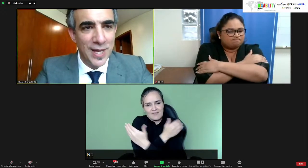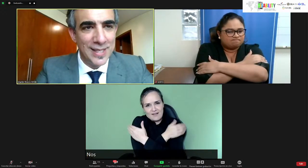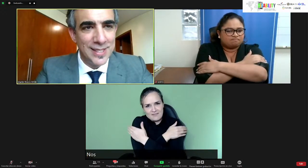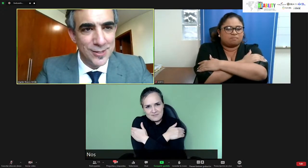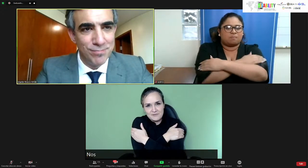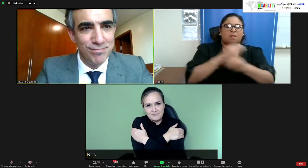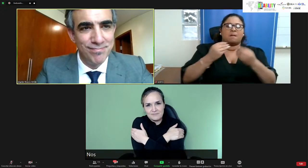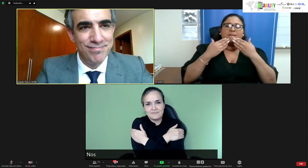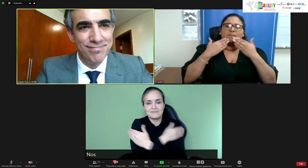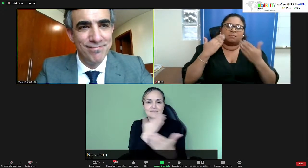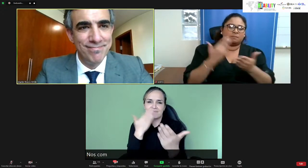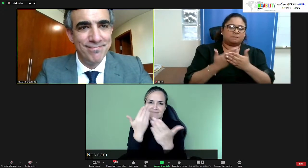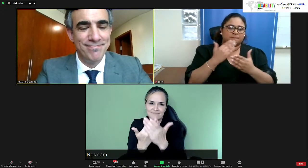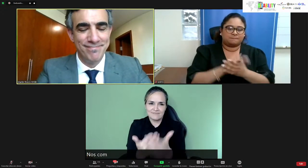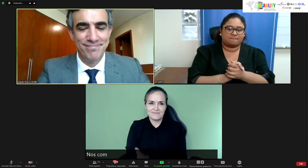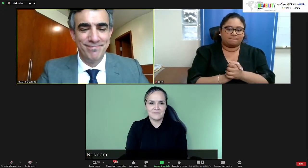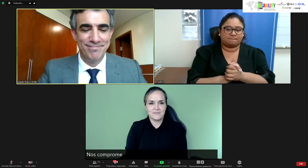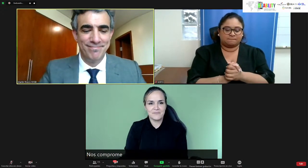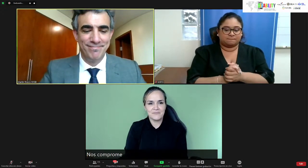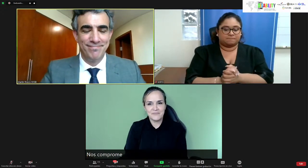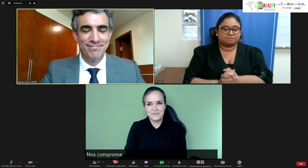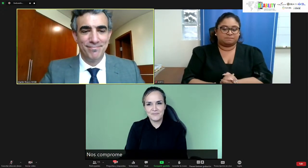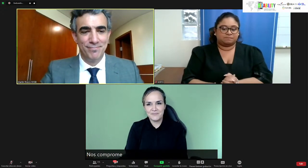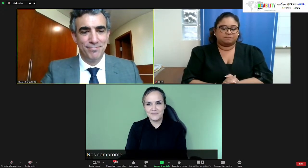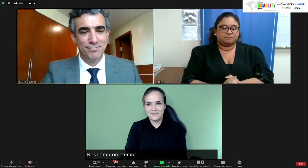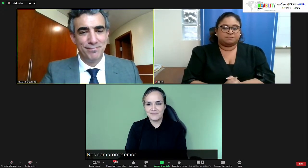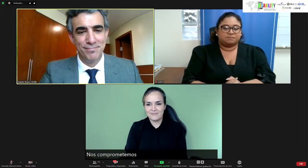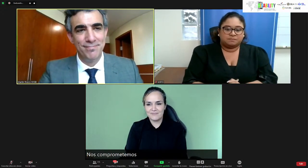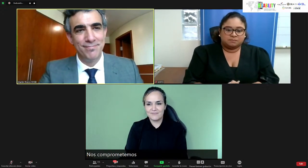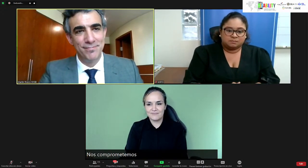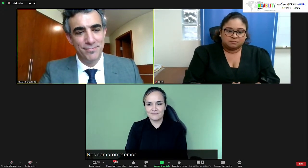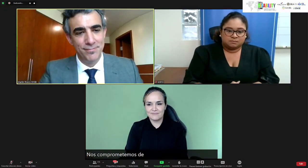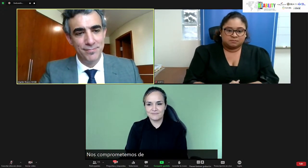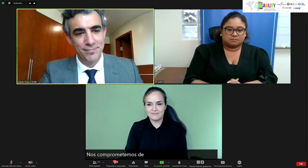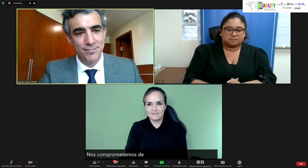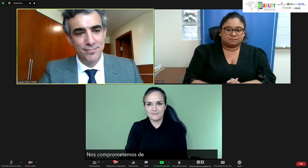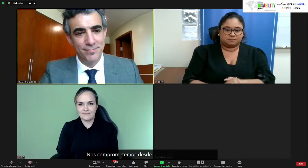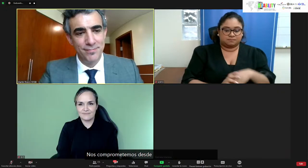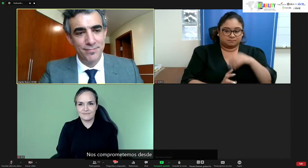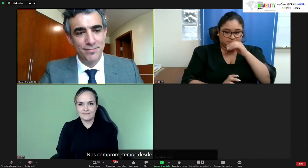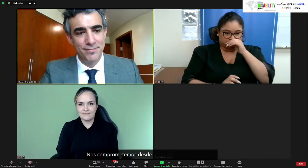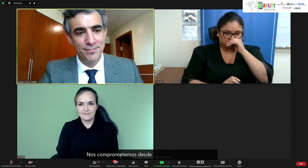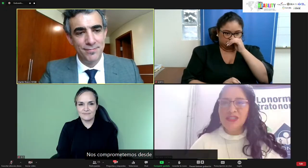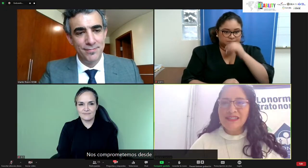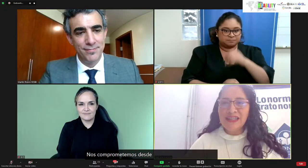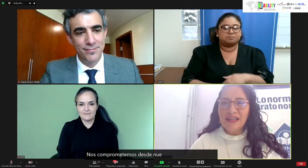secretaries so thank you very much everyone have a good day